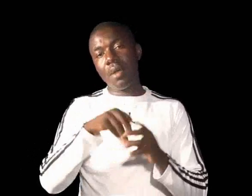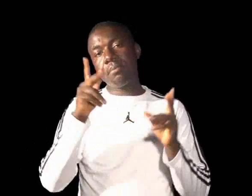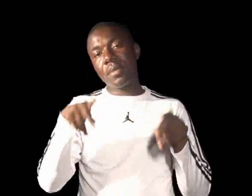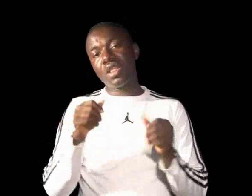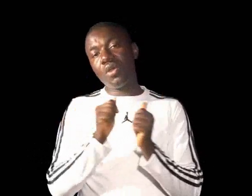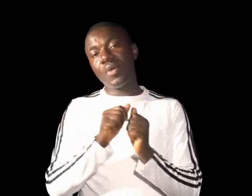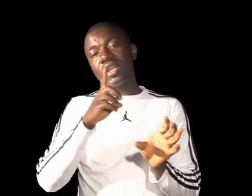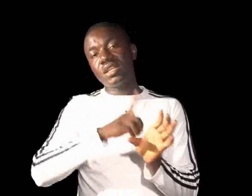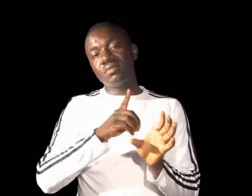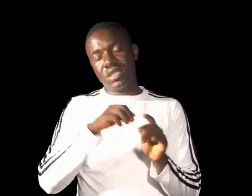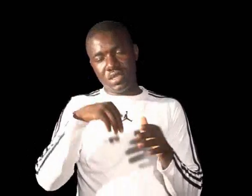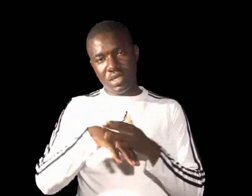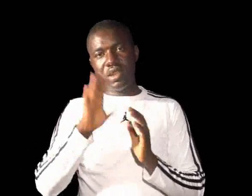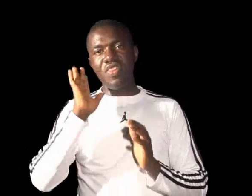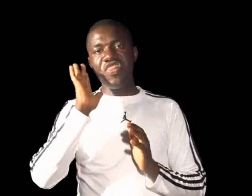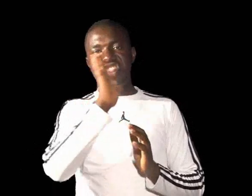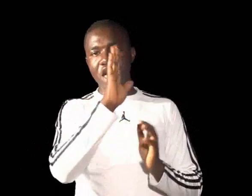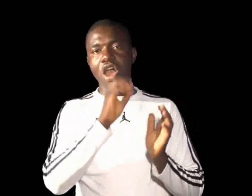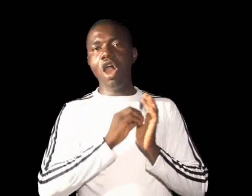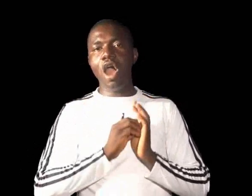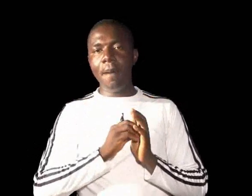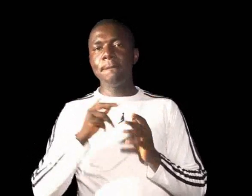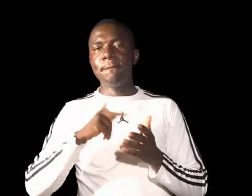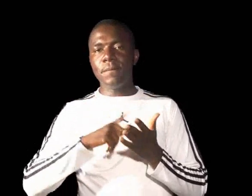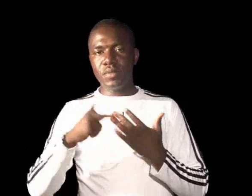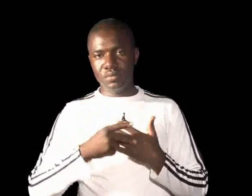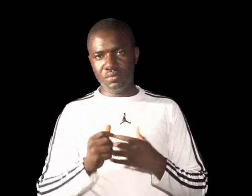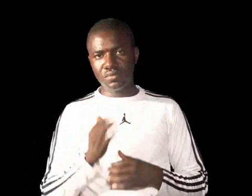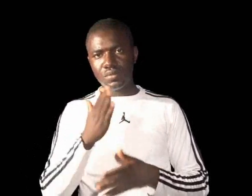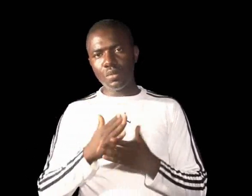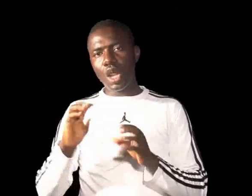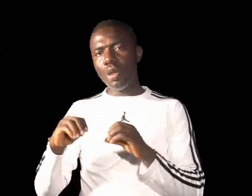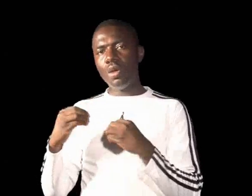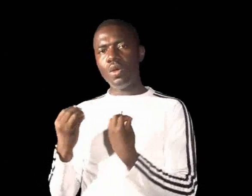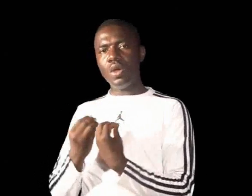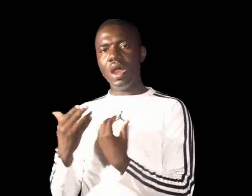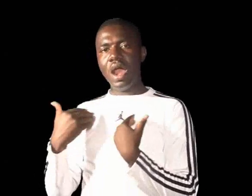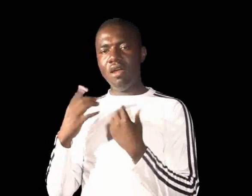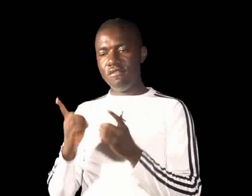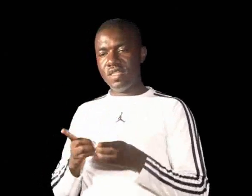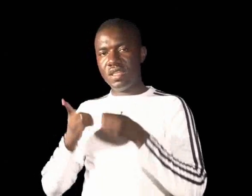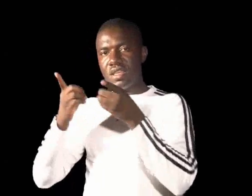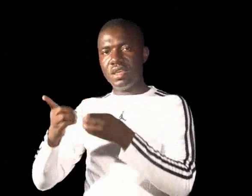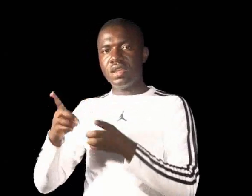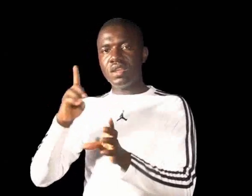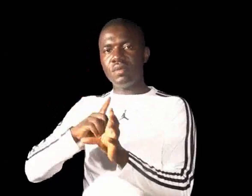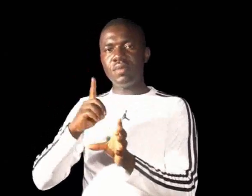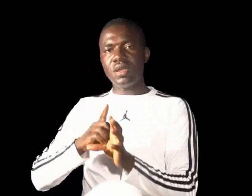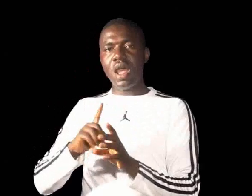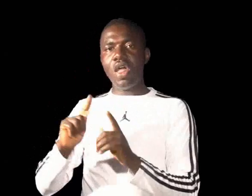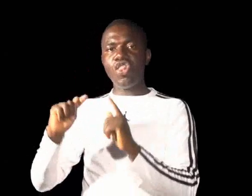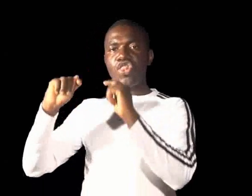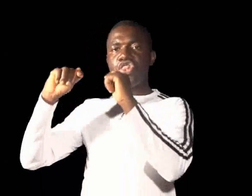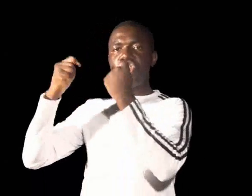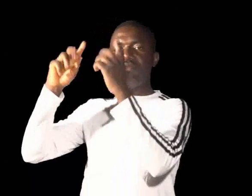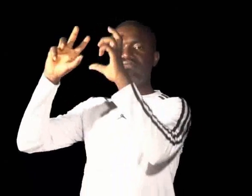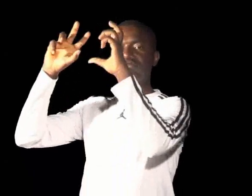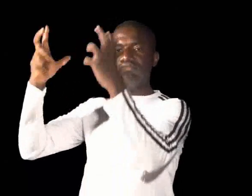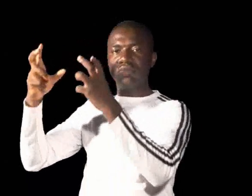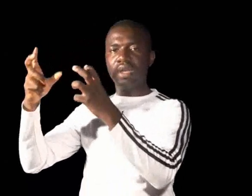persons with disabilities into their programs. Some organizations have dedicated disability teams, but even these tend